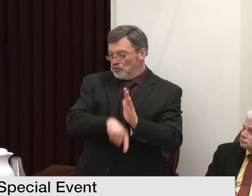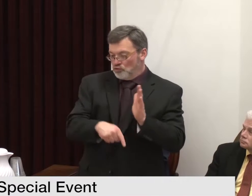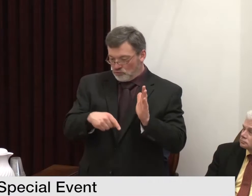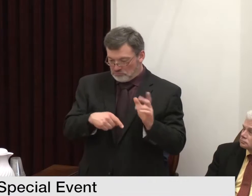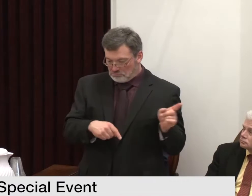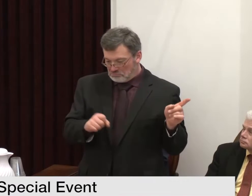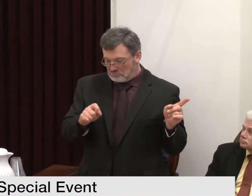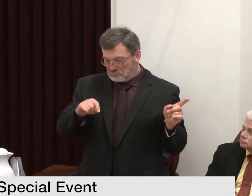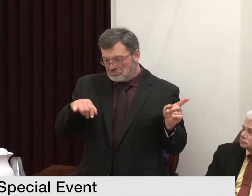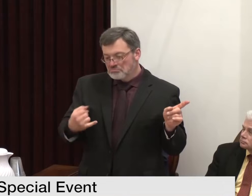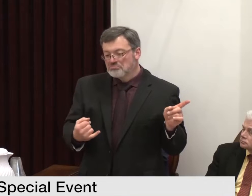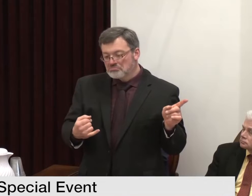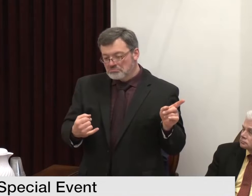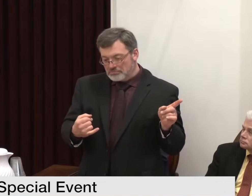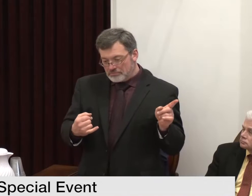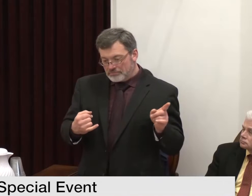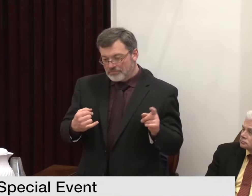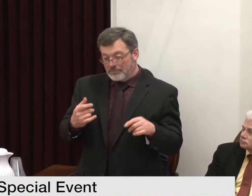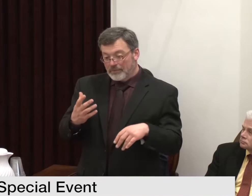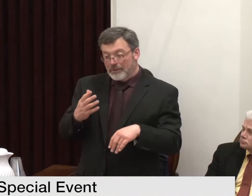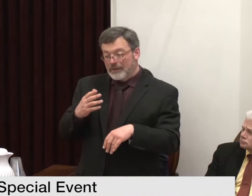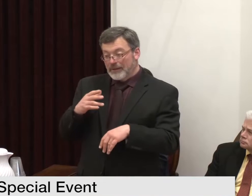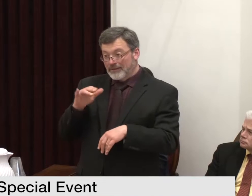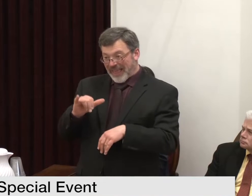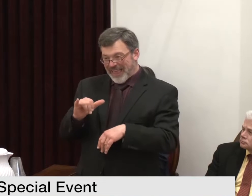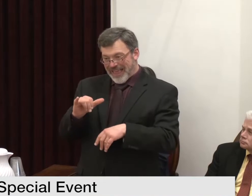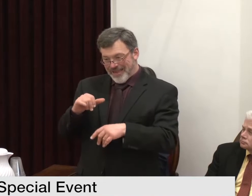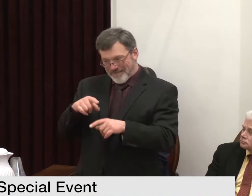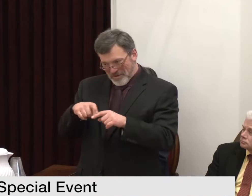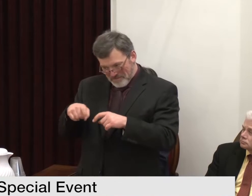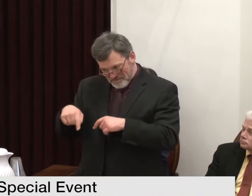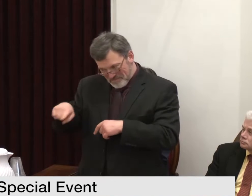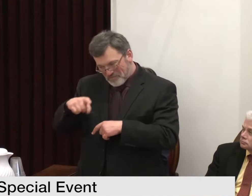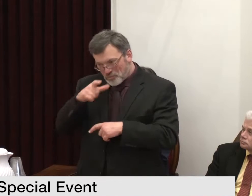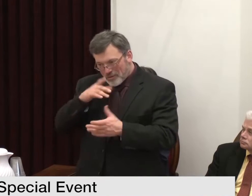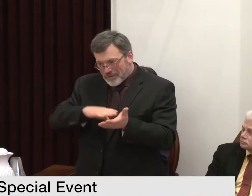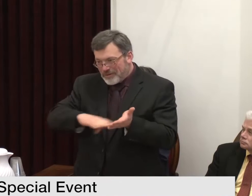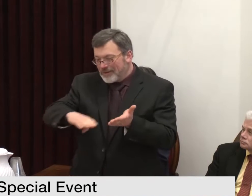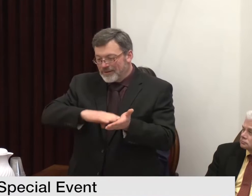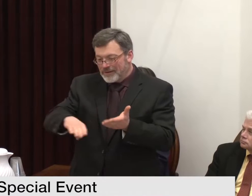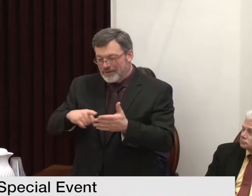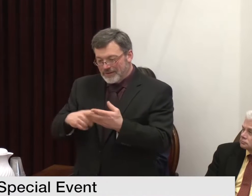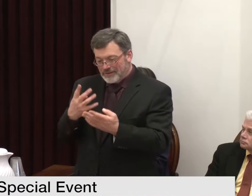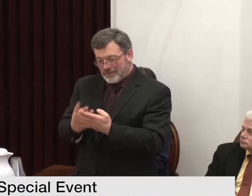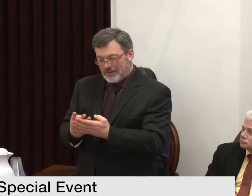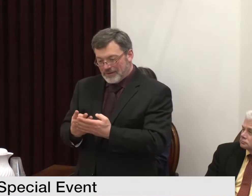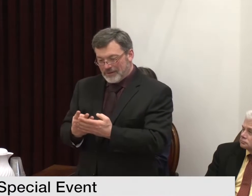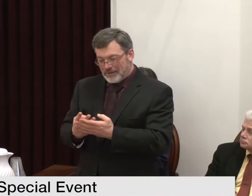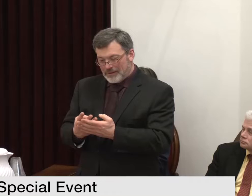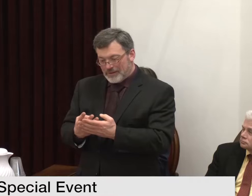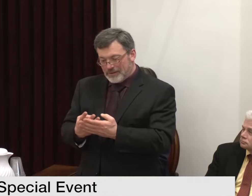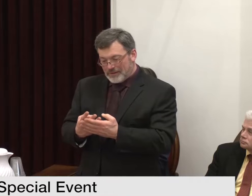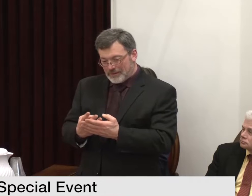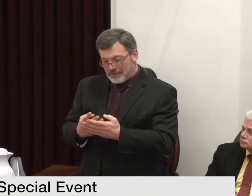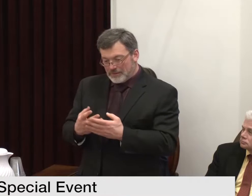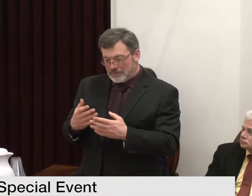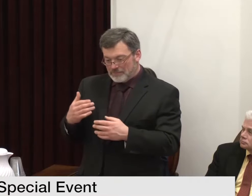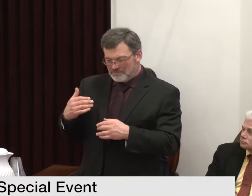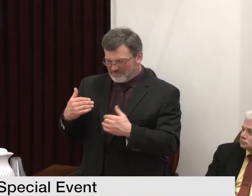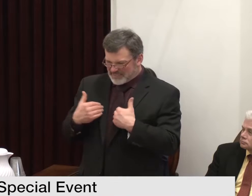release. One of them had seven criminal charges pending, but they were all